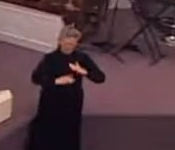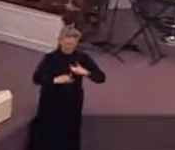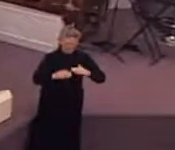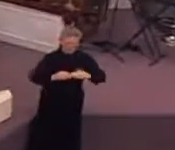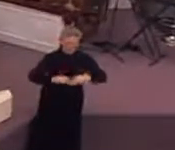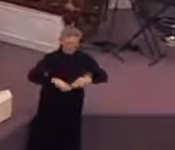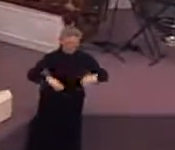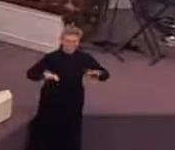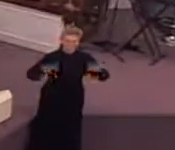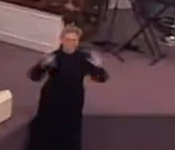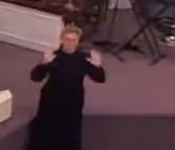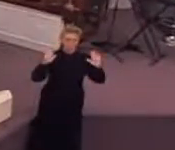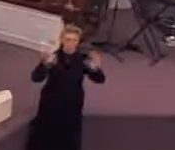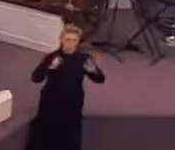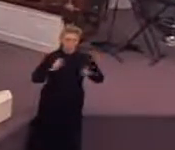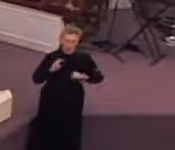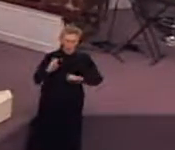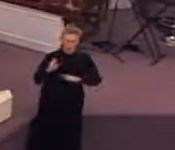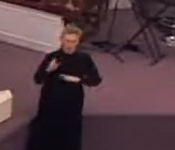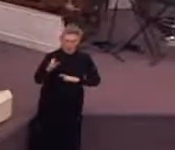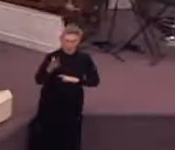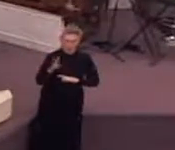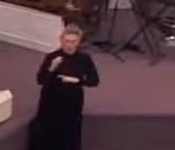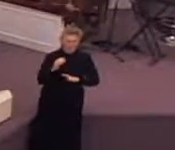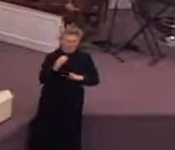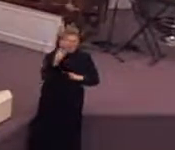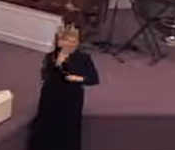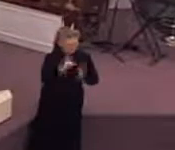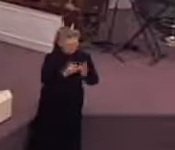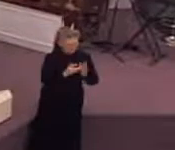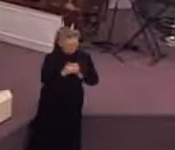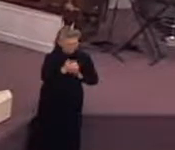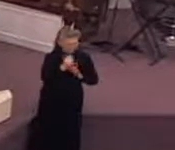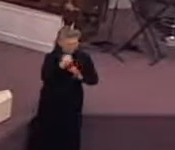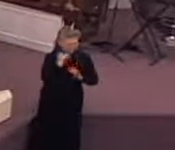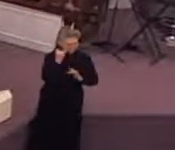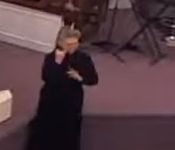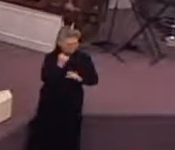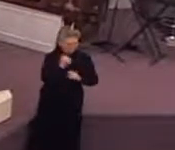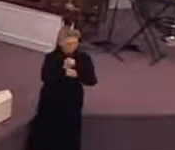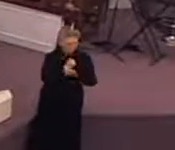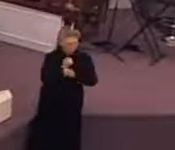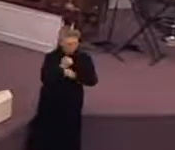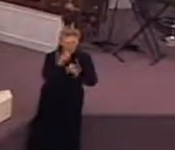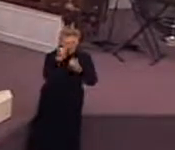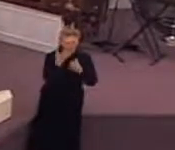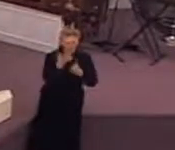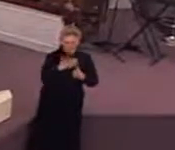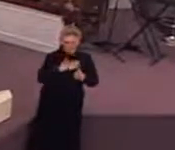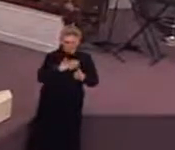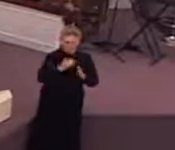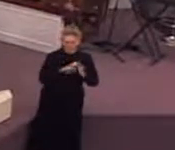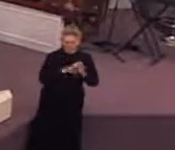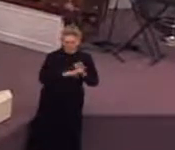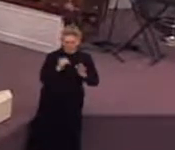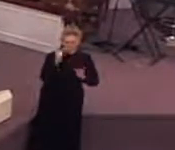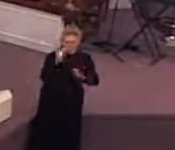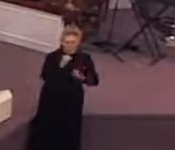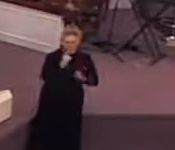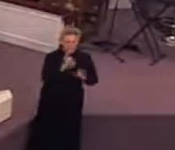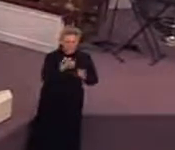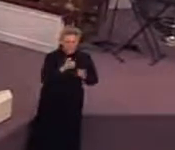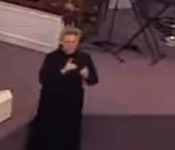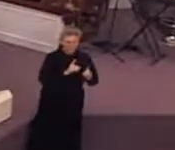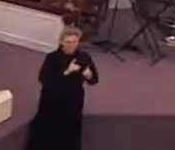God. That's the reason Jesus said, if you love me, you're going to keep my commandments. Come on, if you really want to be His disciples, you're